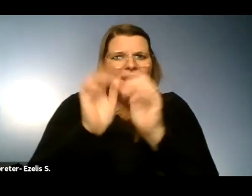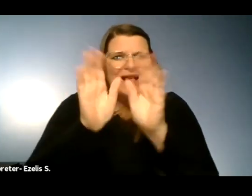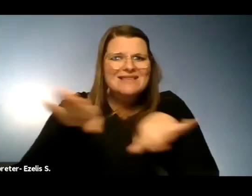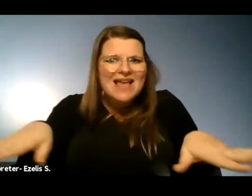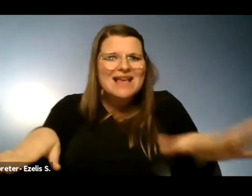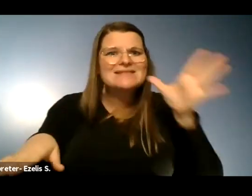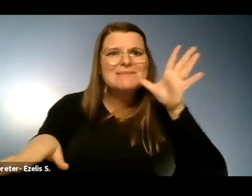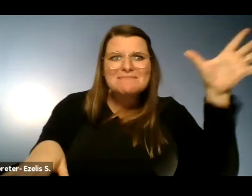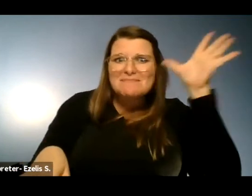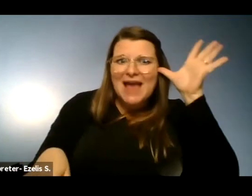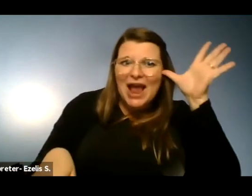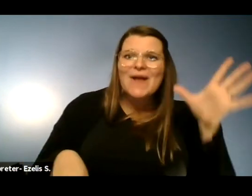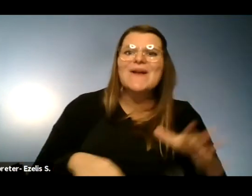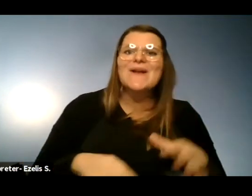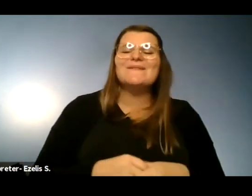parents